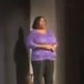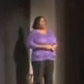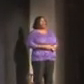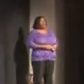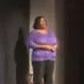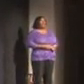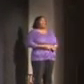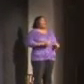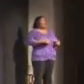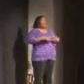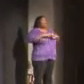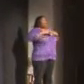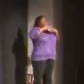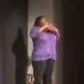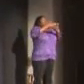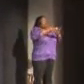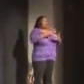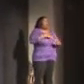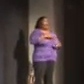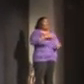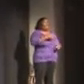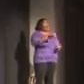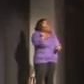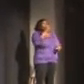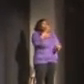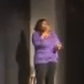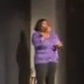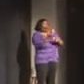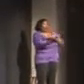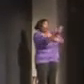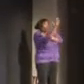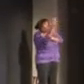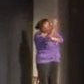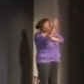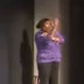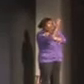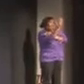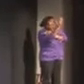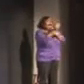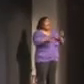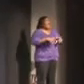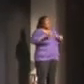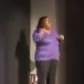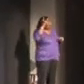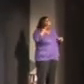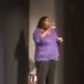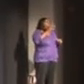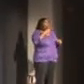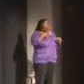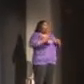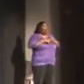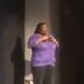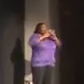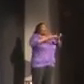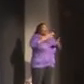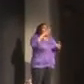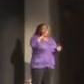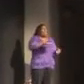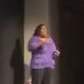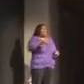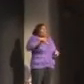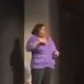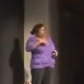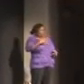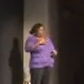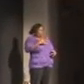I upchucked my breakfast. I taught myself to throw up all my bad feelings and thoughts because Mama said if you keep bad